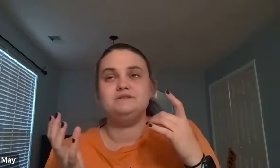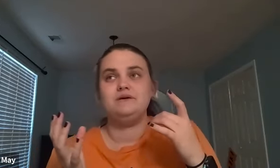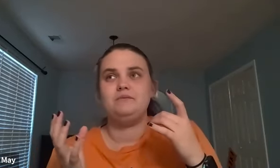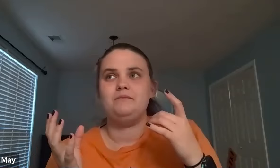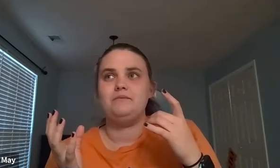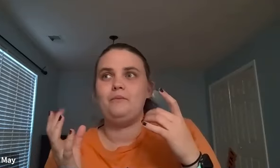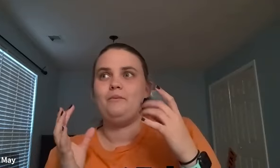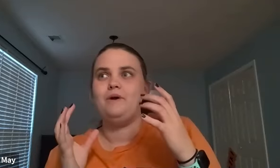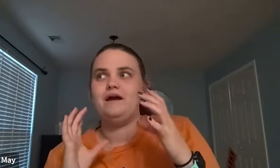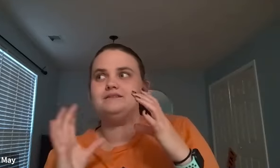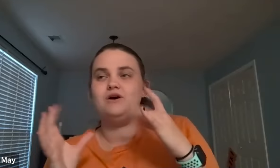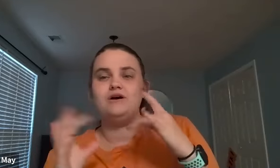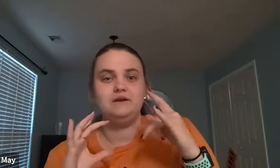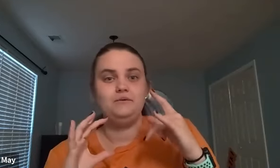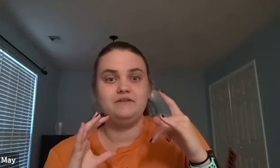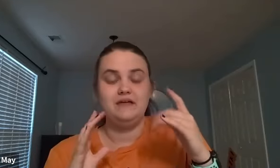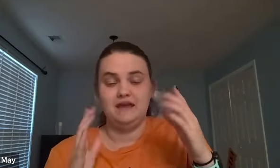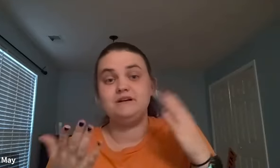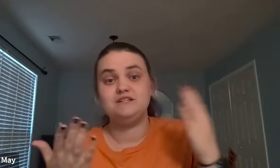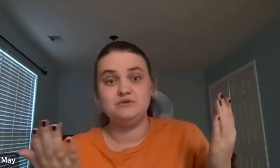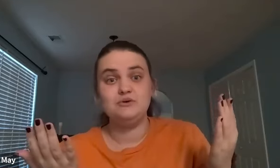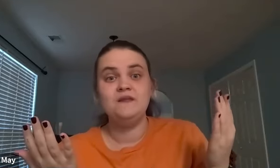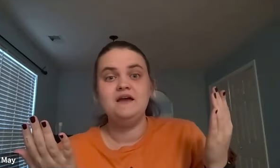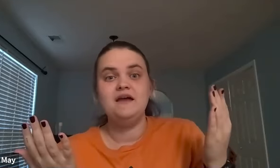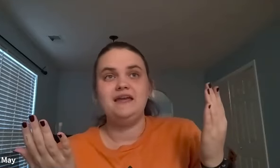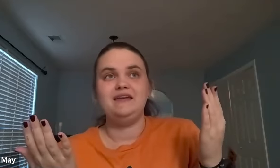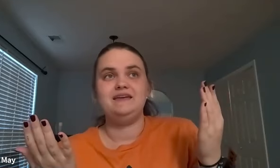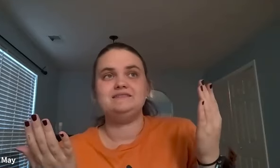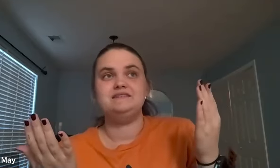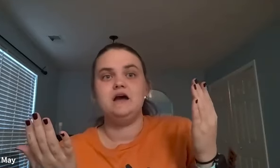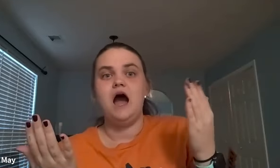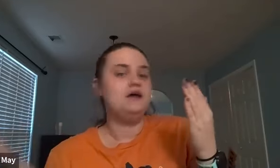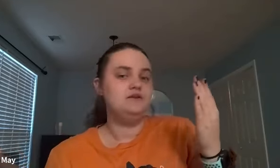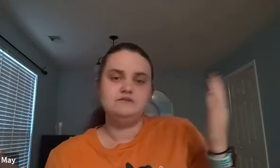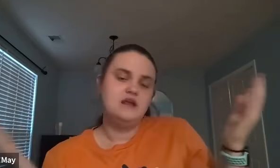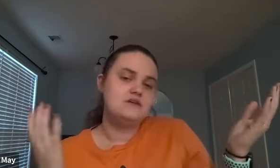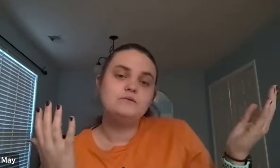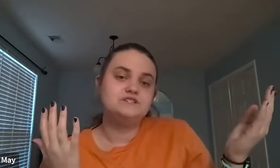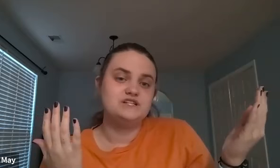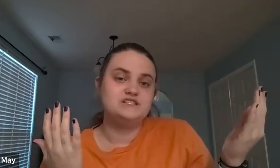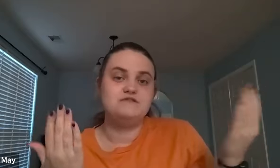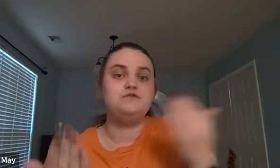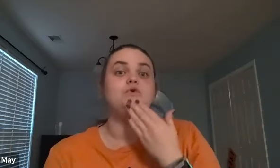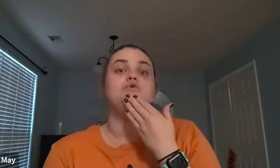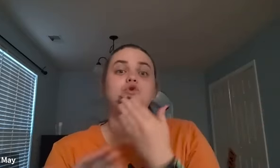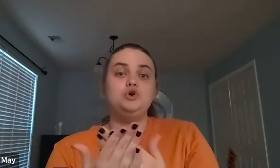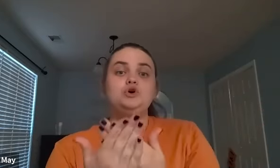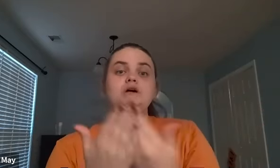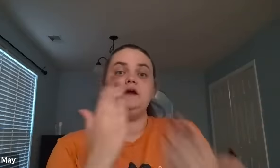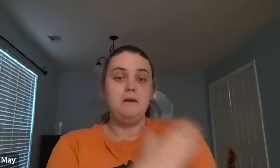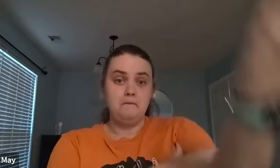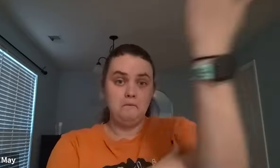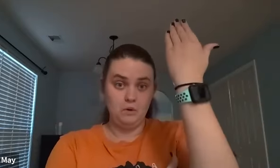like when talking with like at my school, is not everyone does the full good